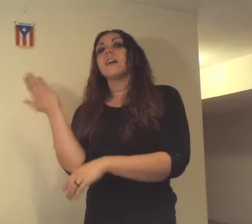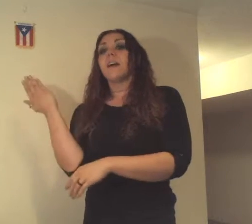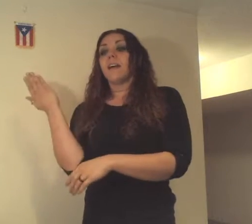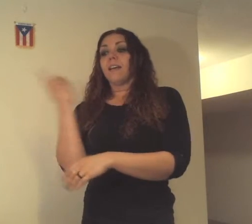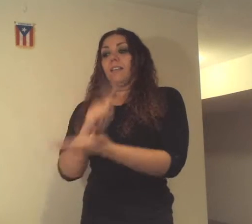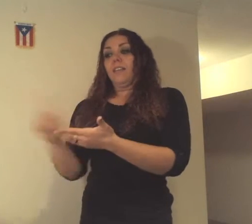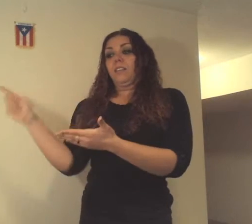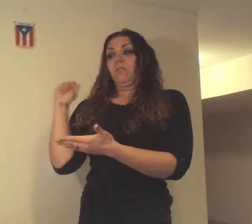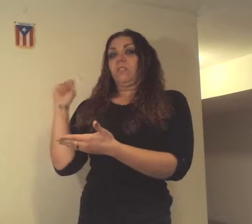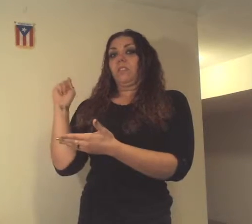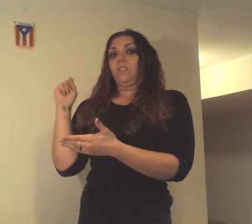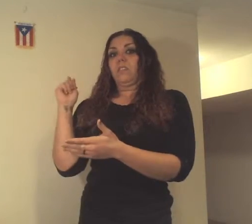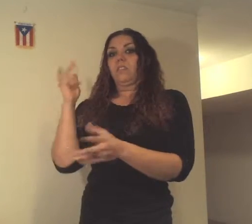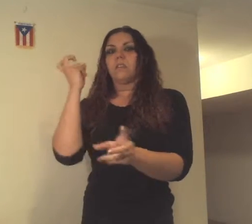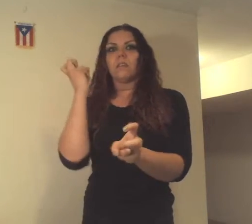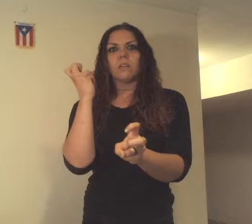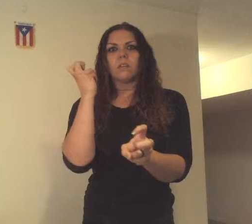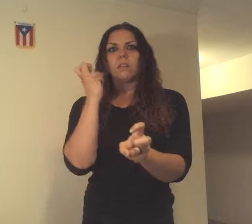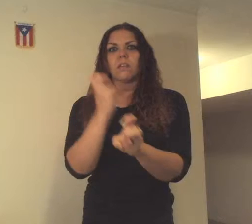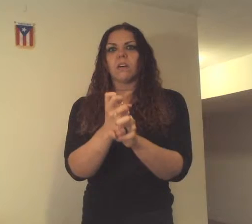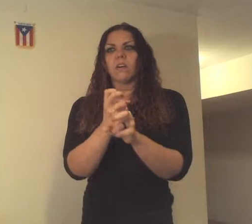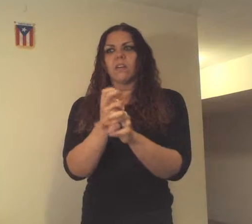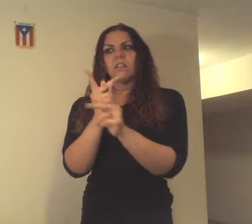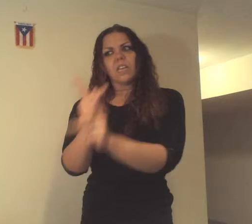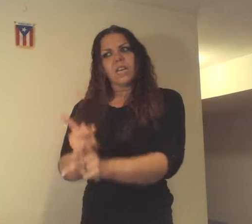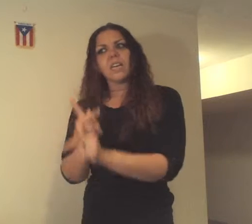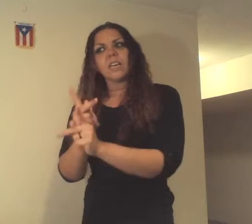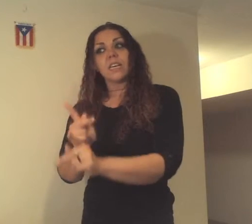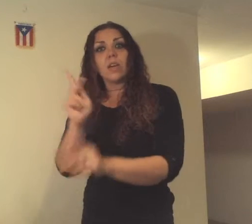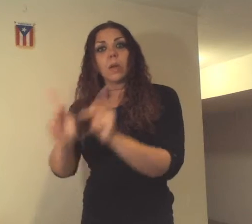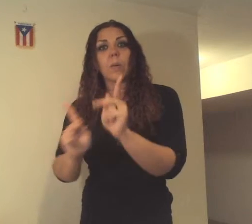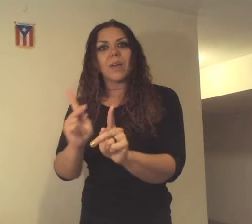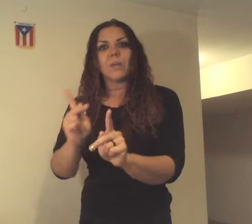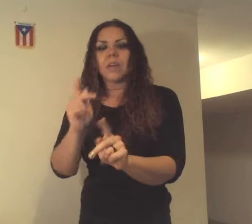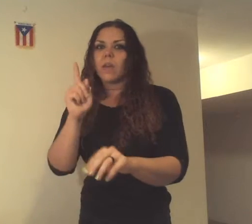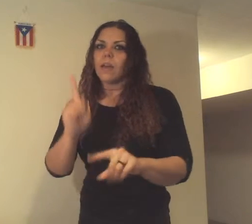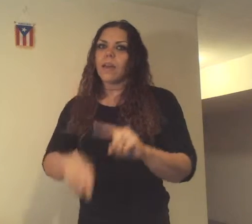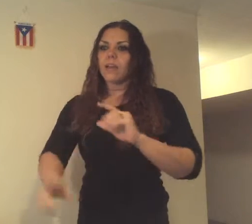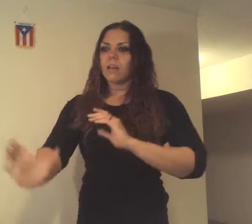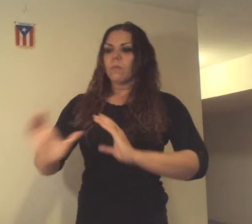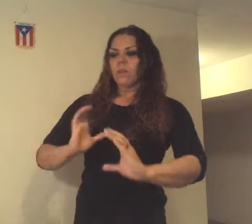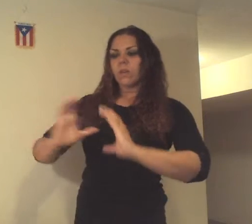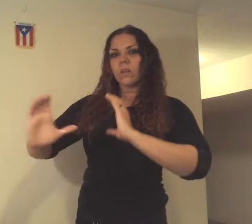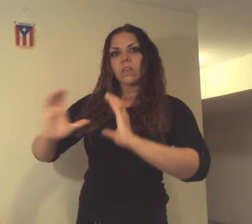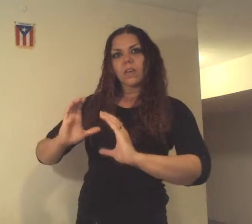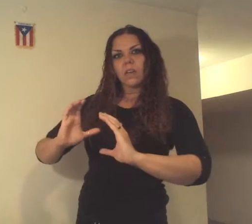talk to. And there isn't always a translator available. So we need tools.